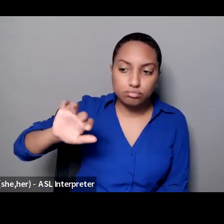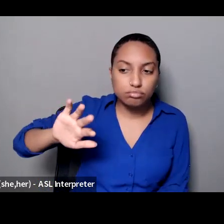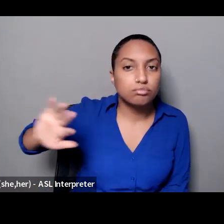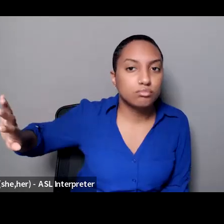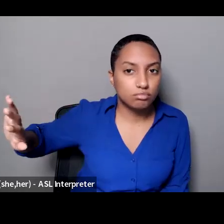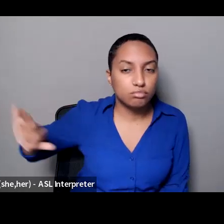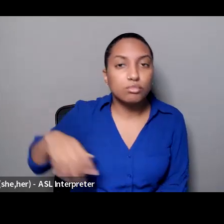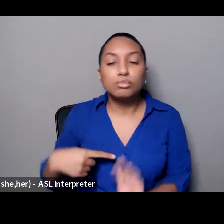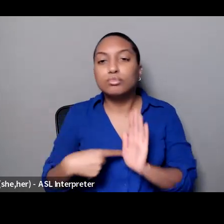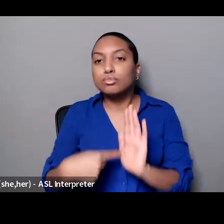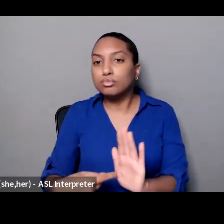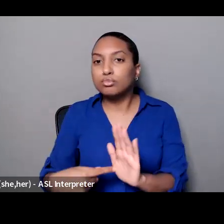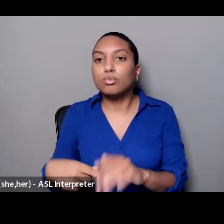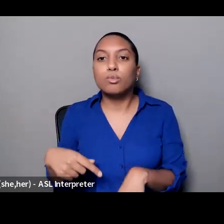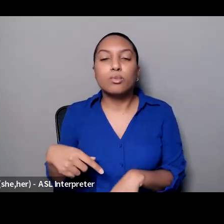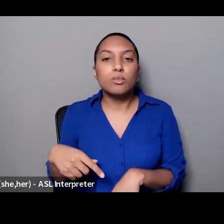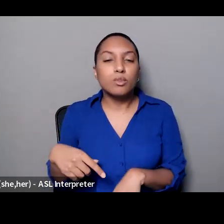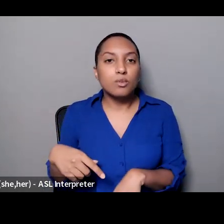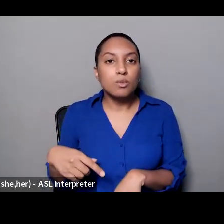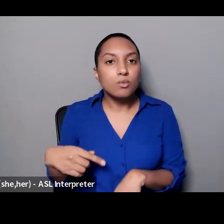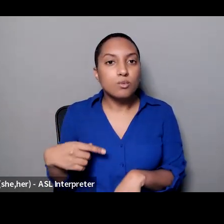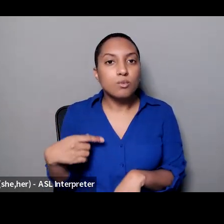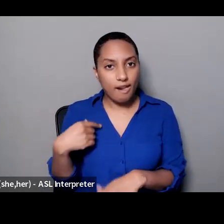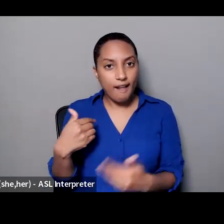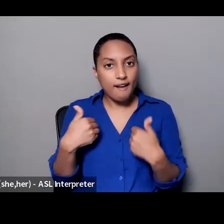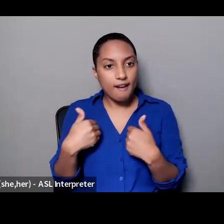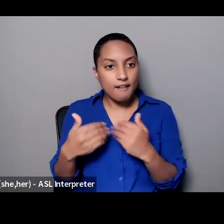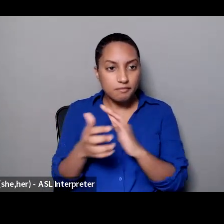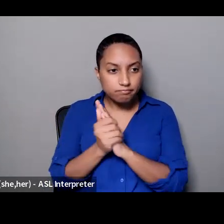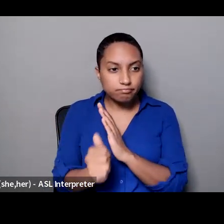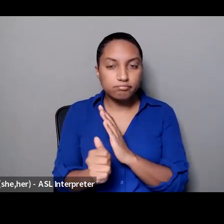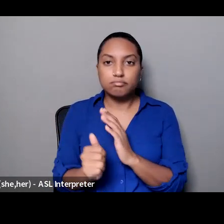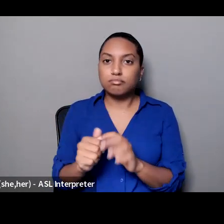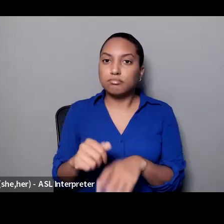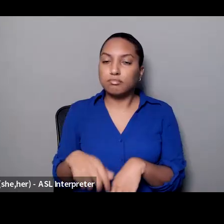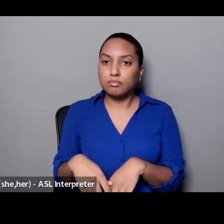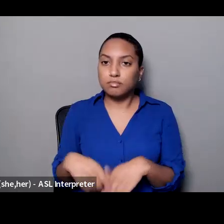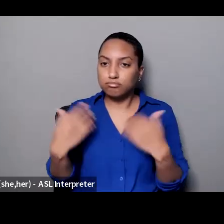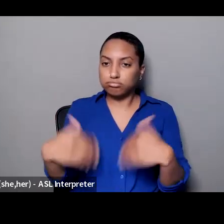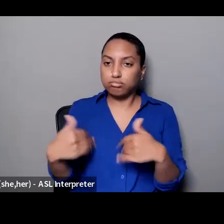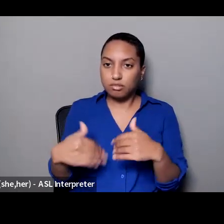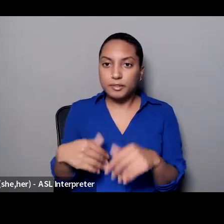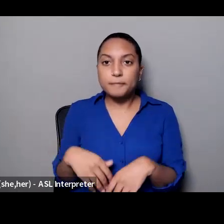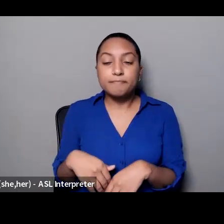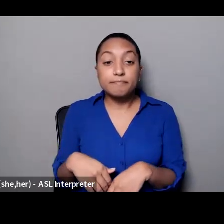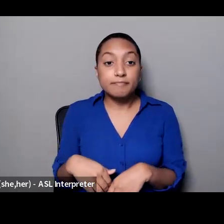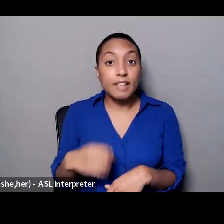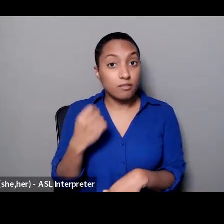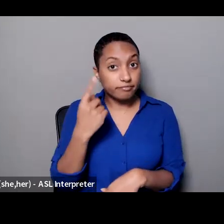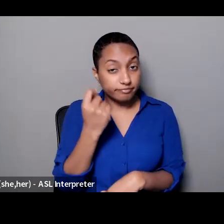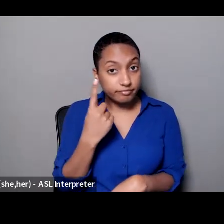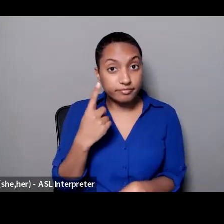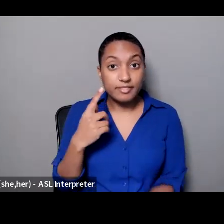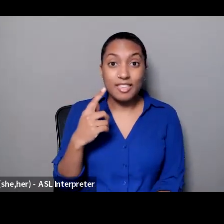People had such deep prejudice about people with disabilities. And I would submit to you that some of that prejudice still exists,